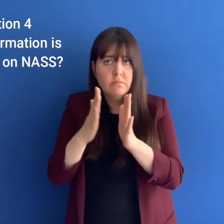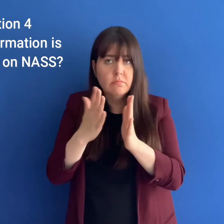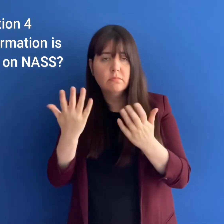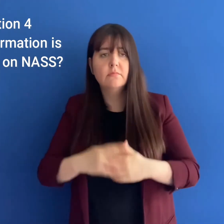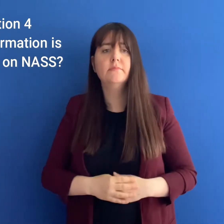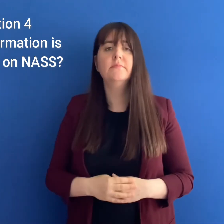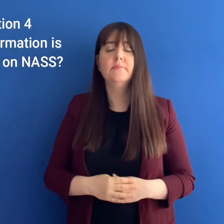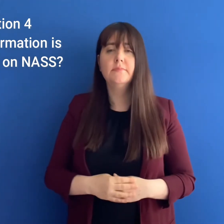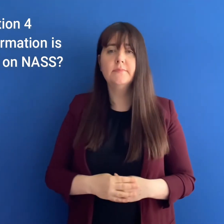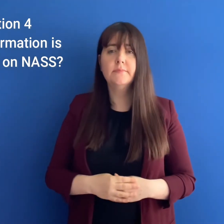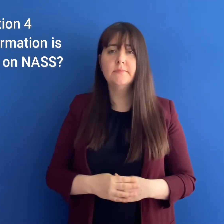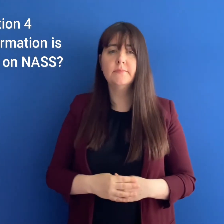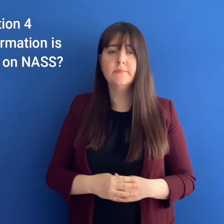much support you receive?